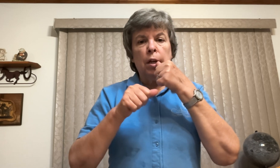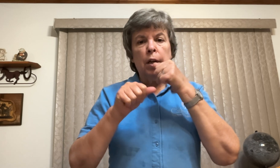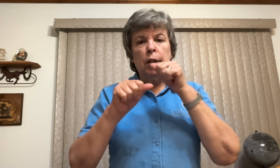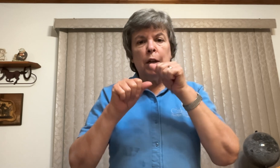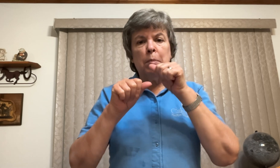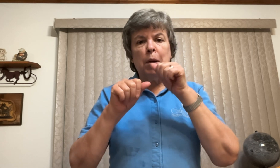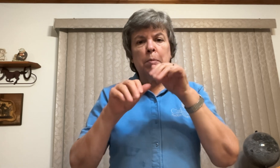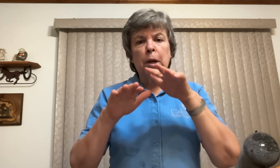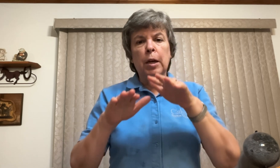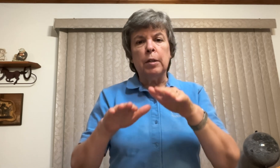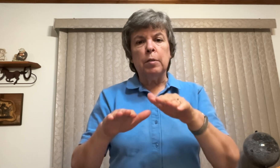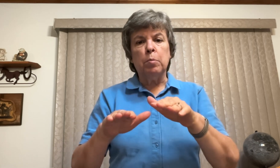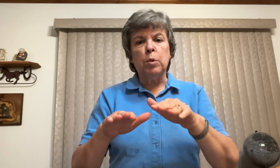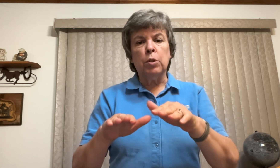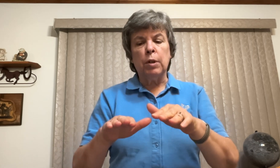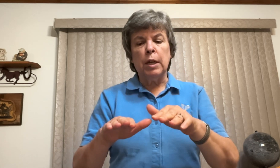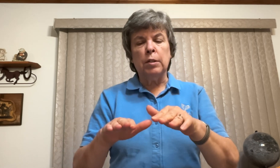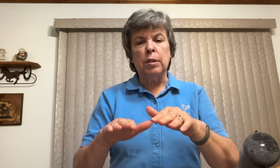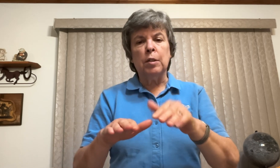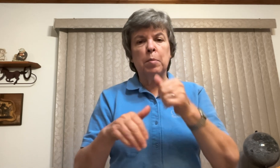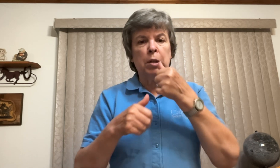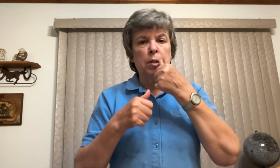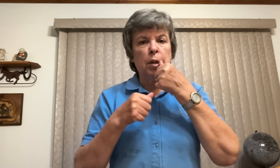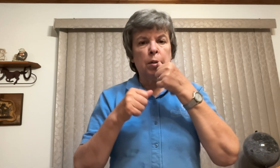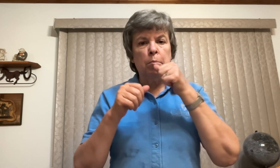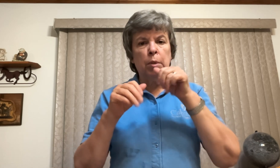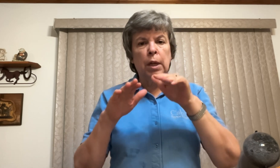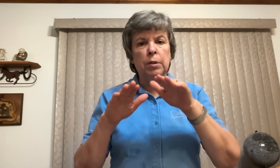and come up and put your hands on somebody's head. Bless,